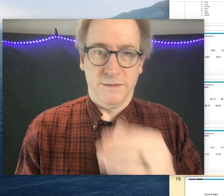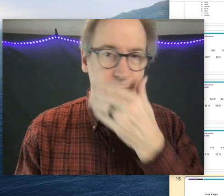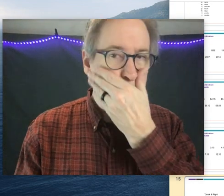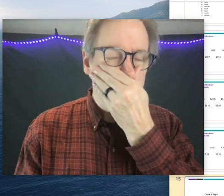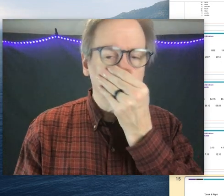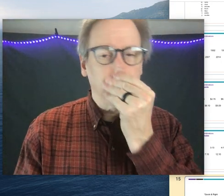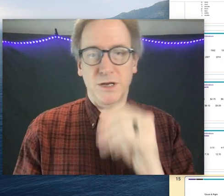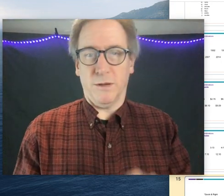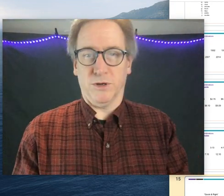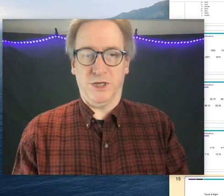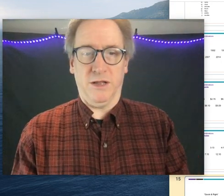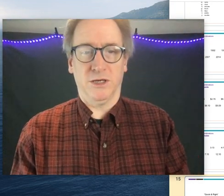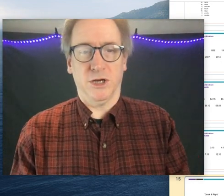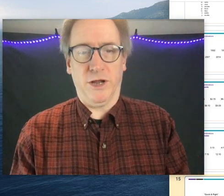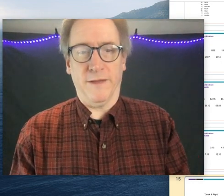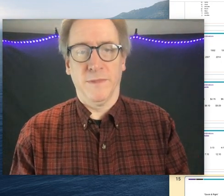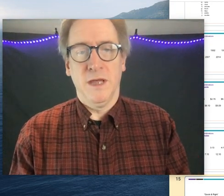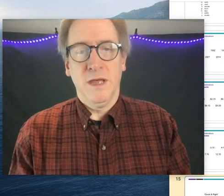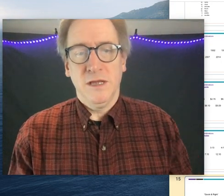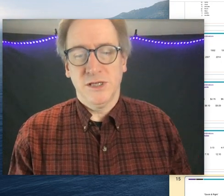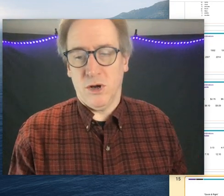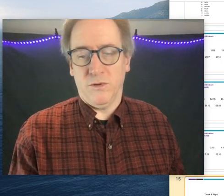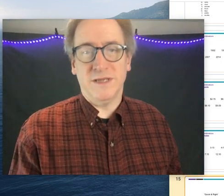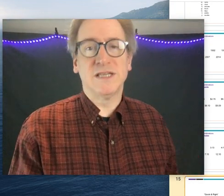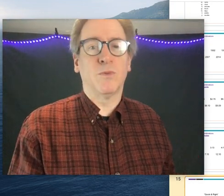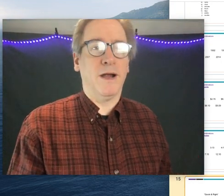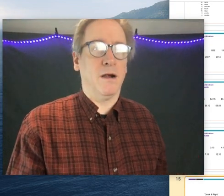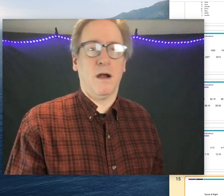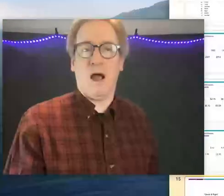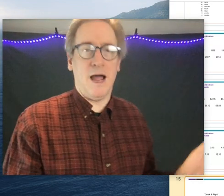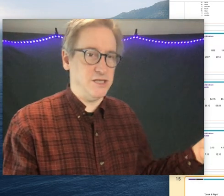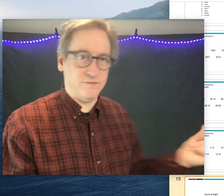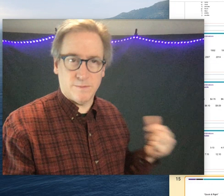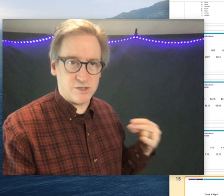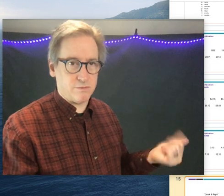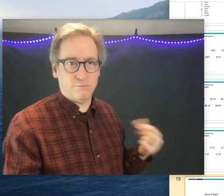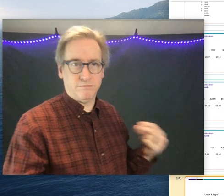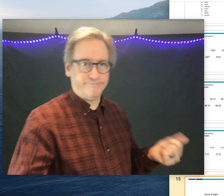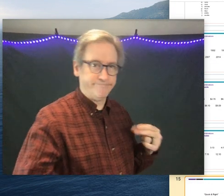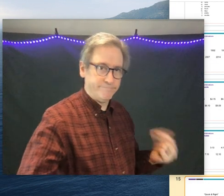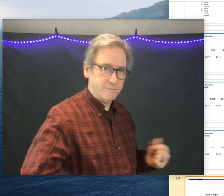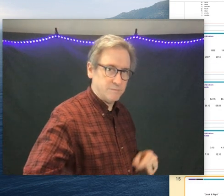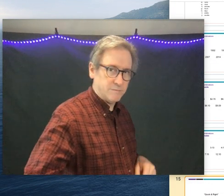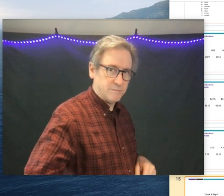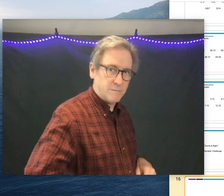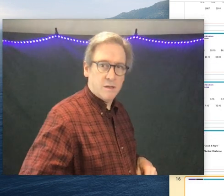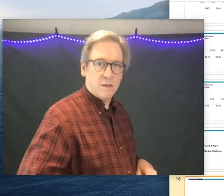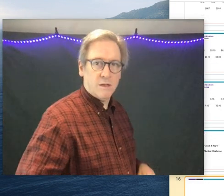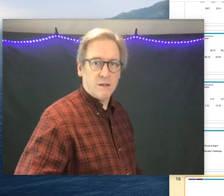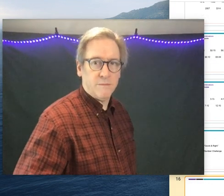Right. The number challenge. Okay. So this is where I just flip.